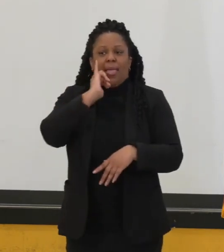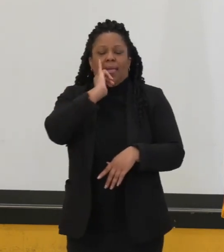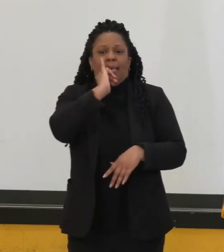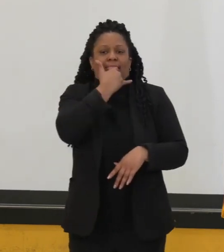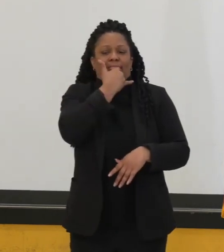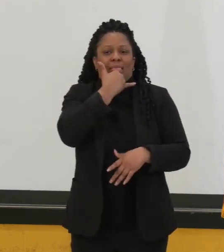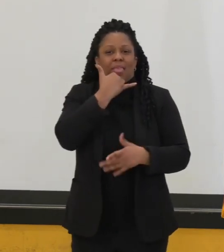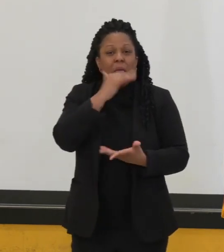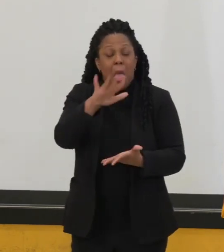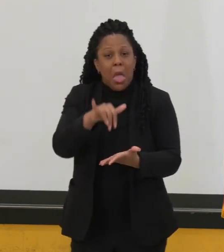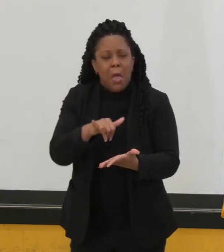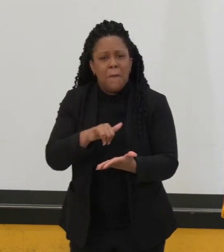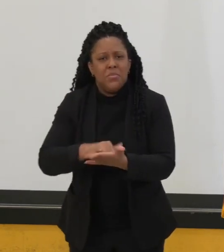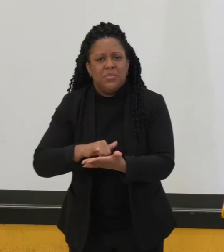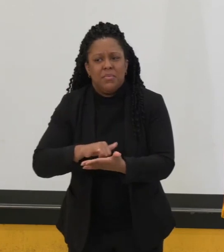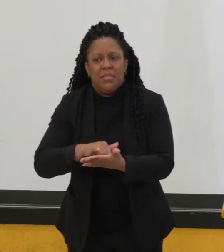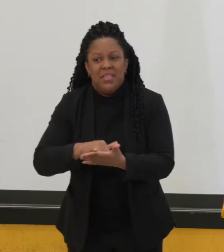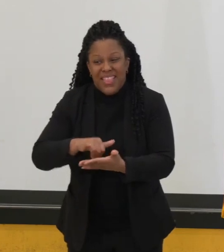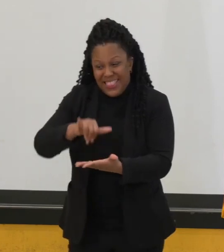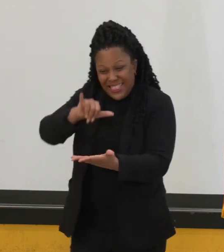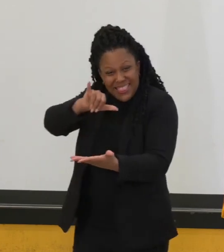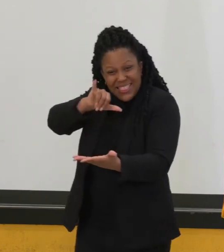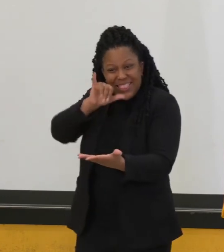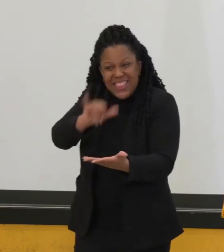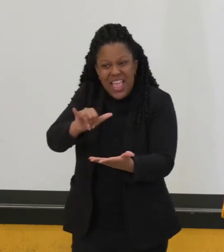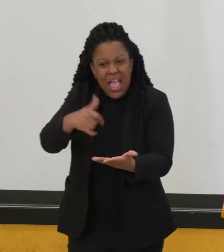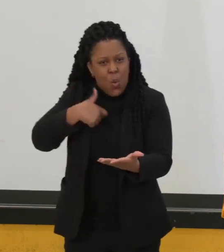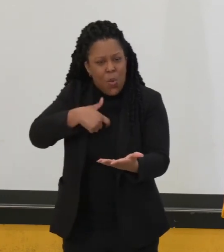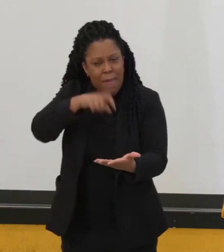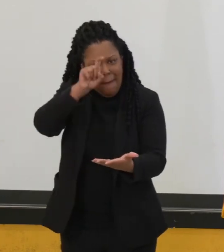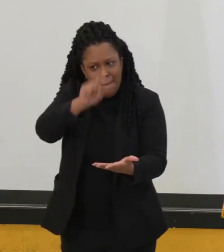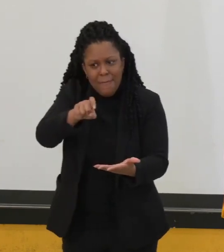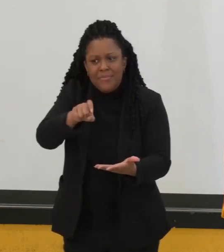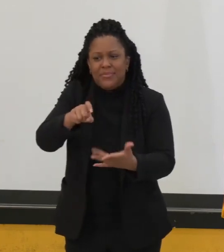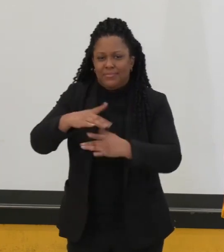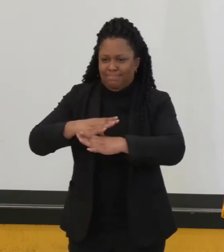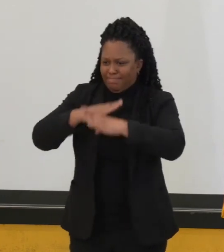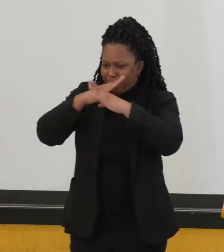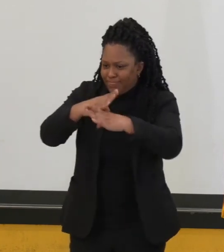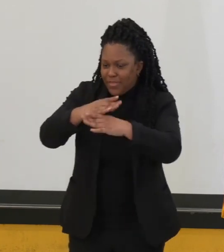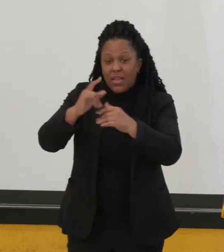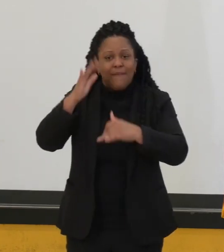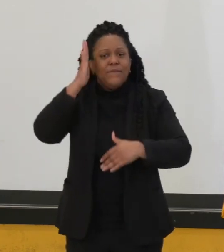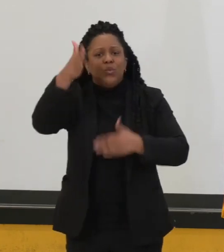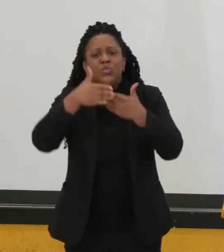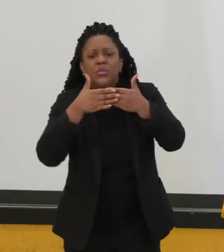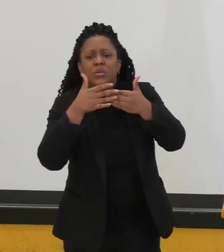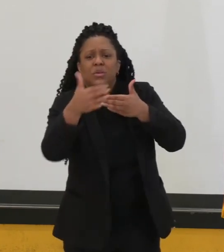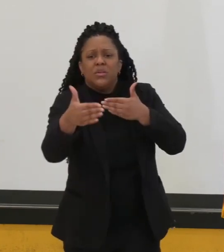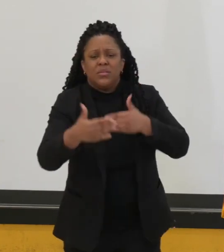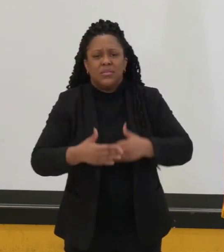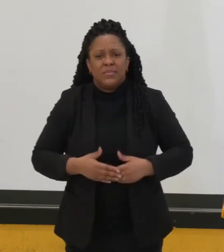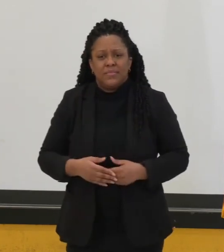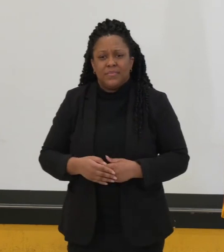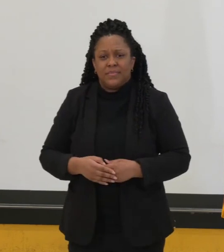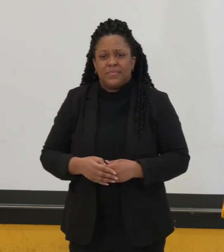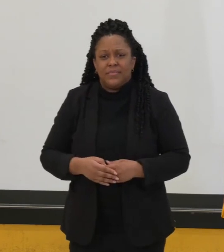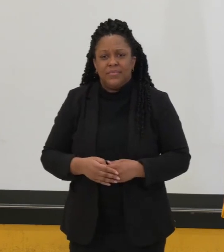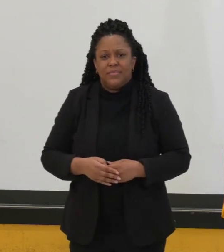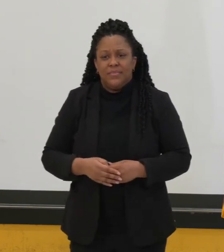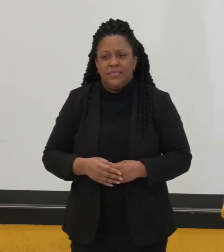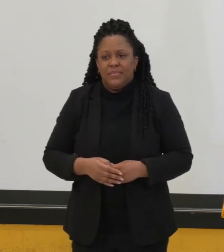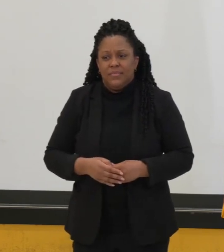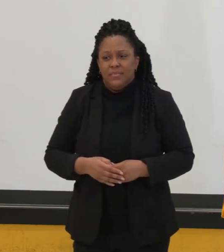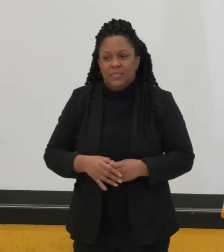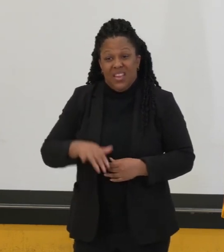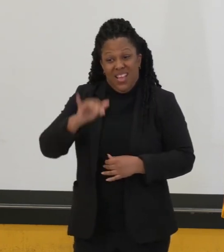that we can ensure that that mistake which has happened before can never happen again? We have questions to address.